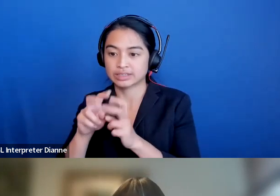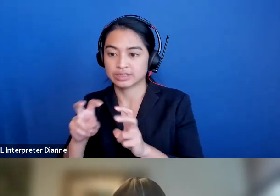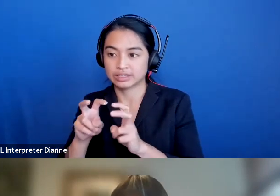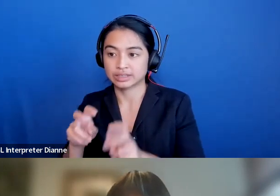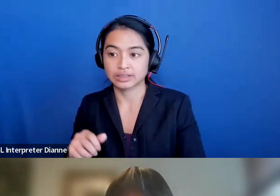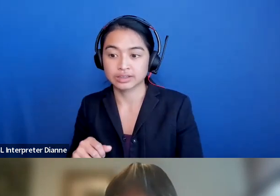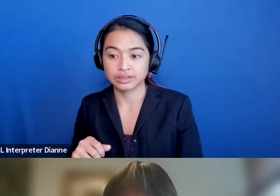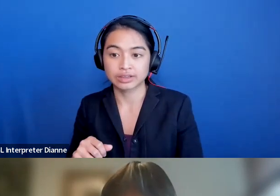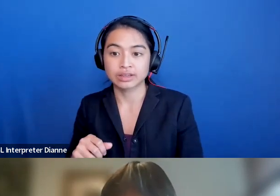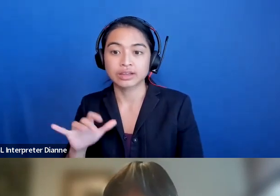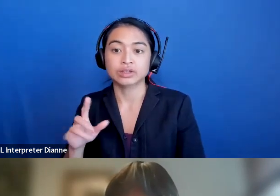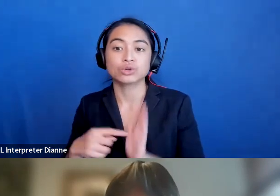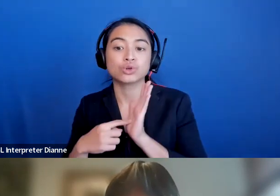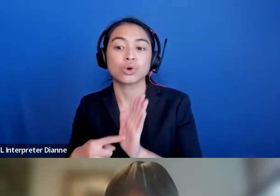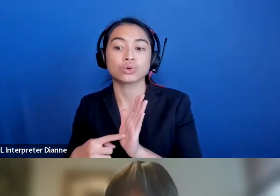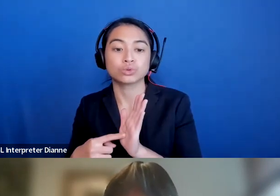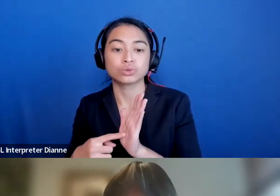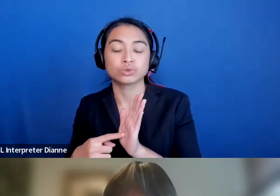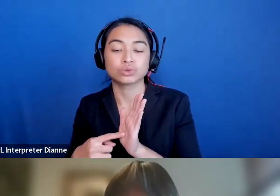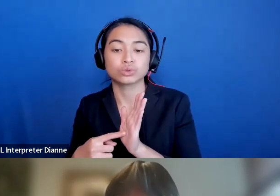really shows the fact that